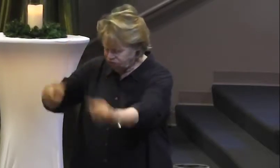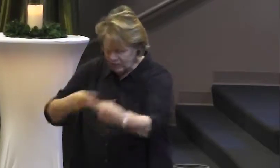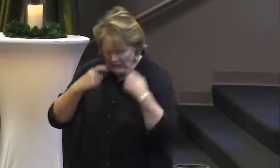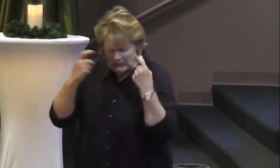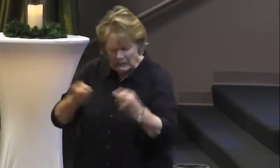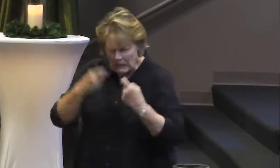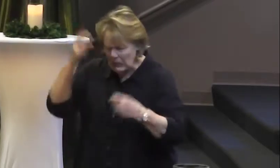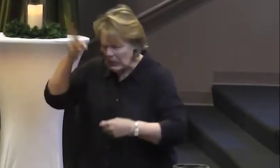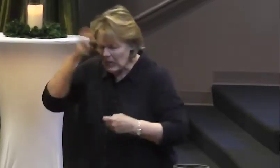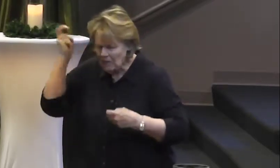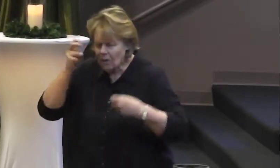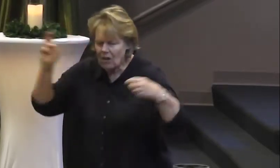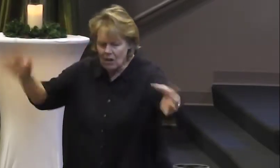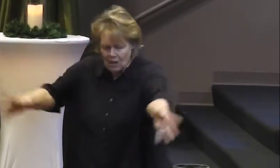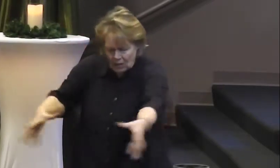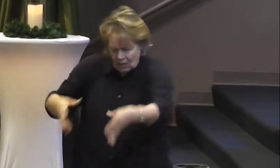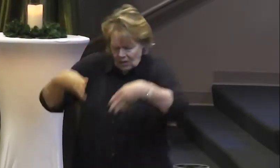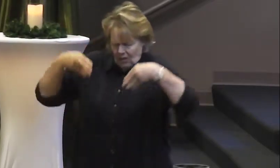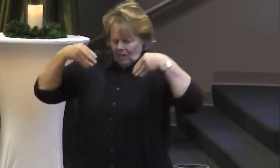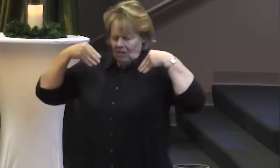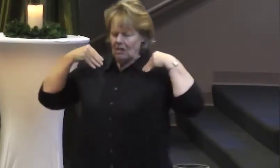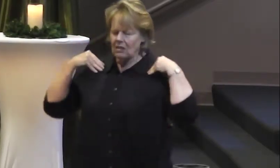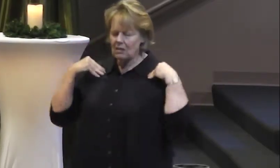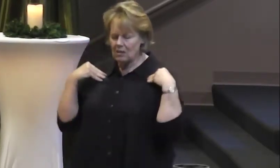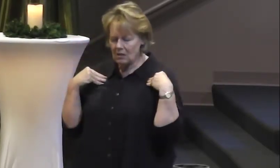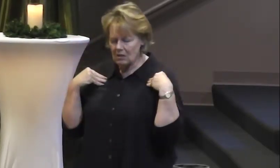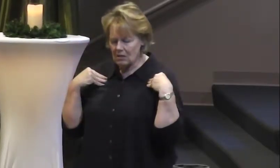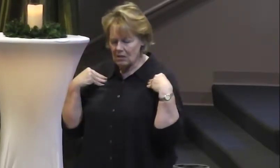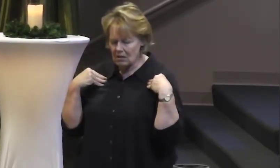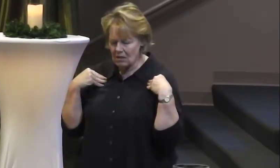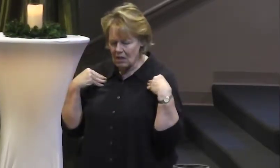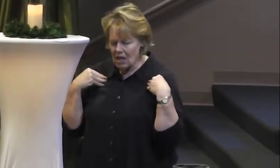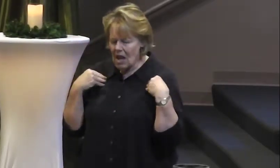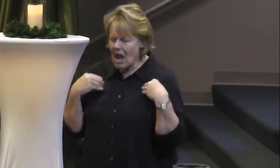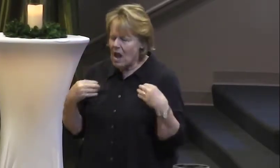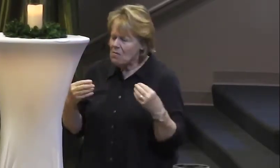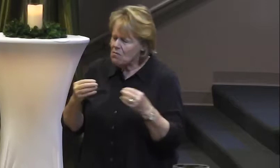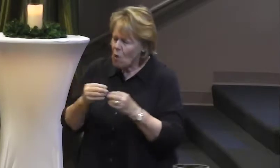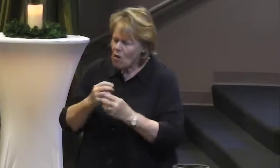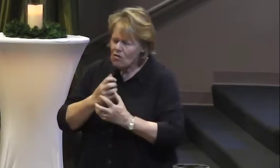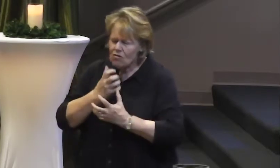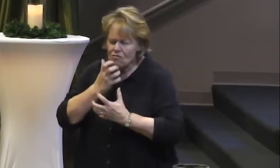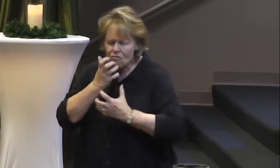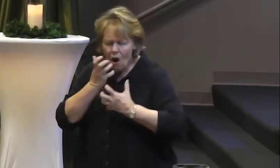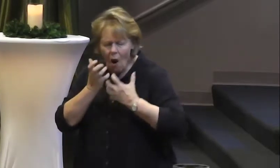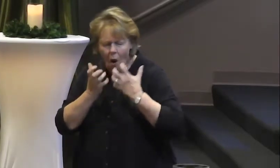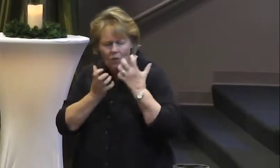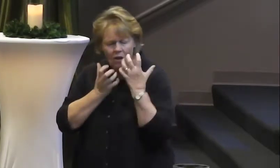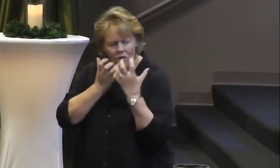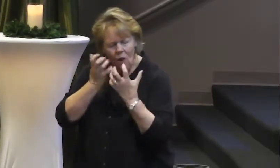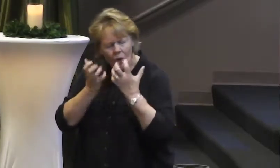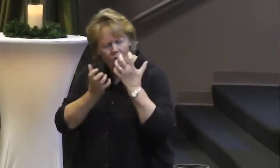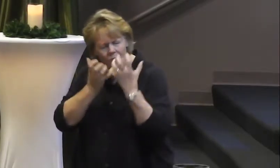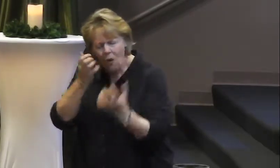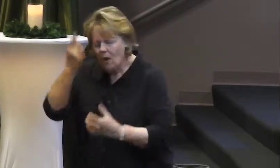the groans of more love than we can begin to imagine from every single human being that has ever lived and ever will.